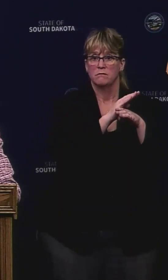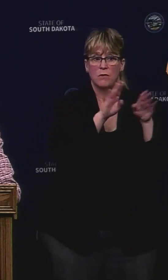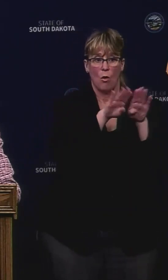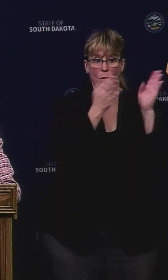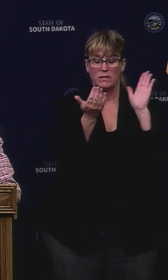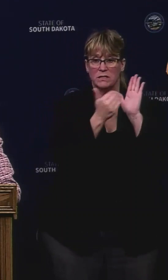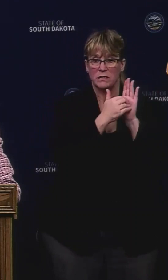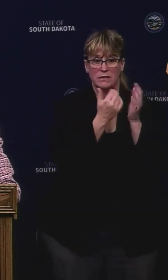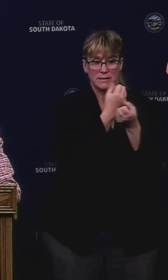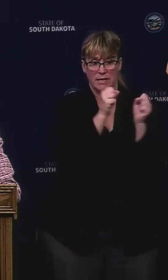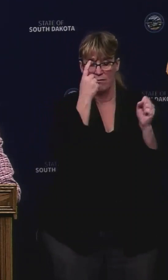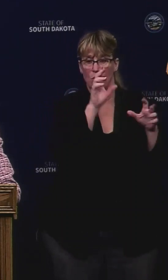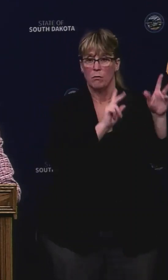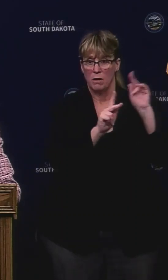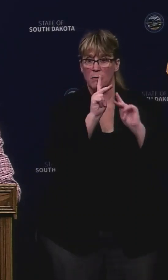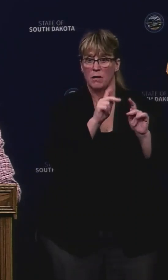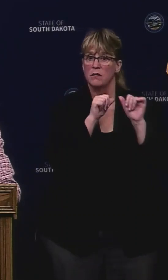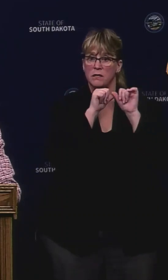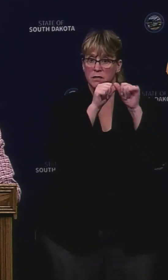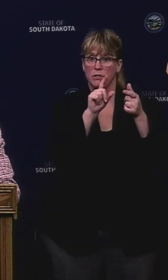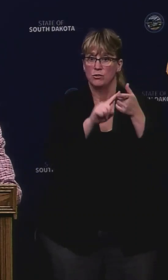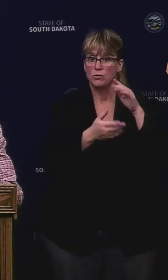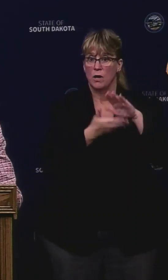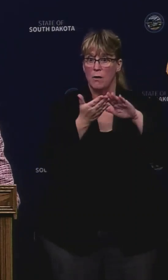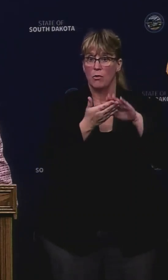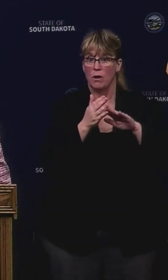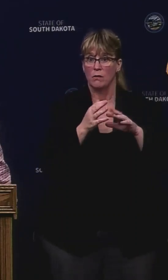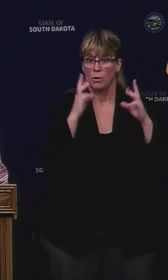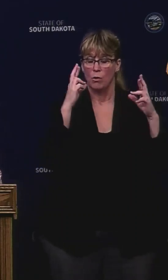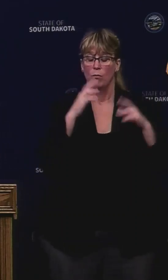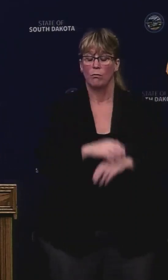for people and continues to operate.